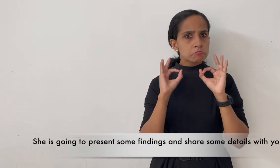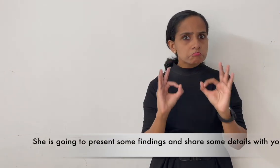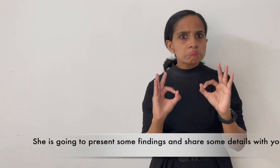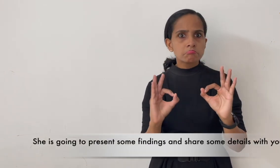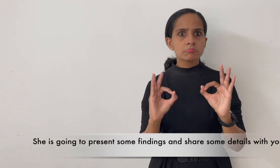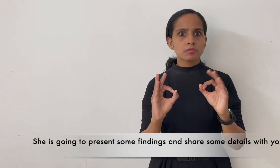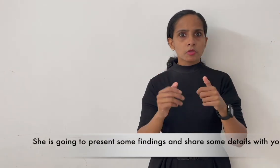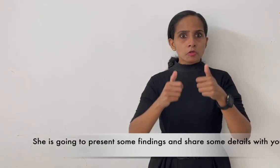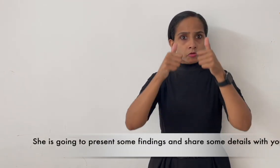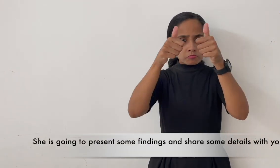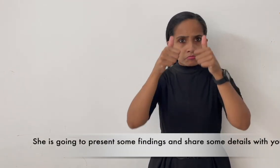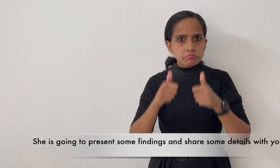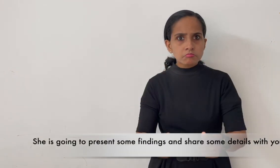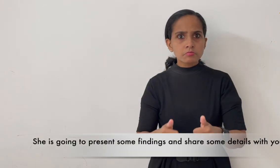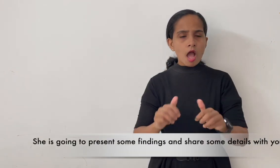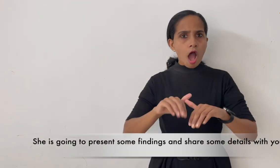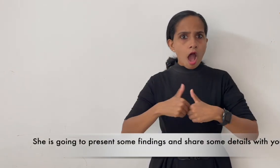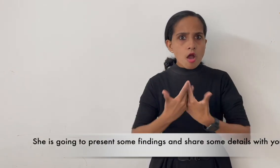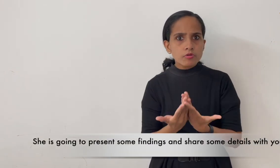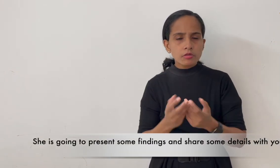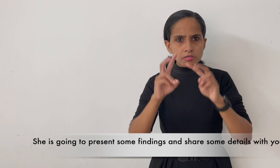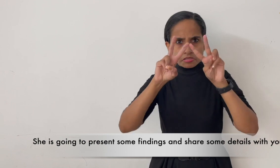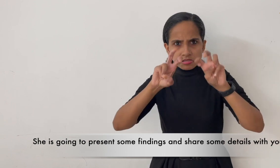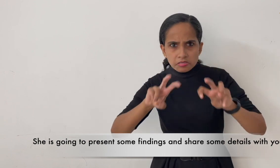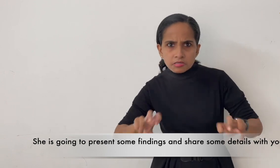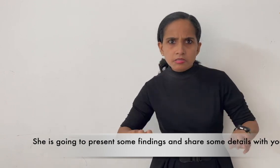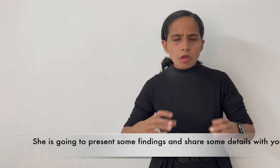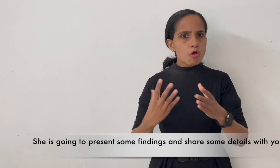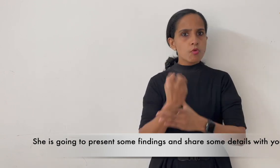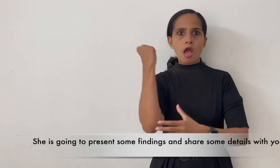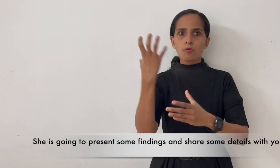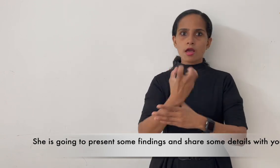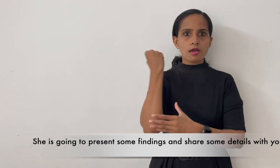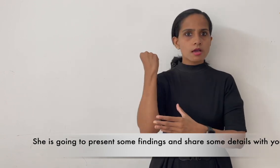findings and share some details with you all.